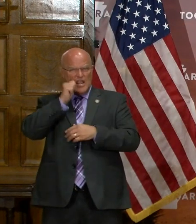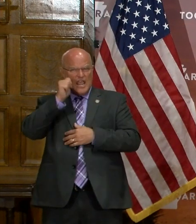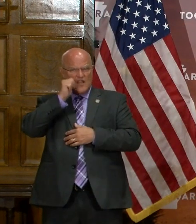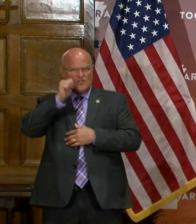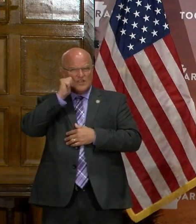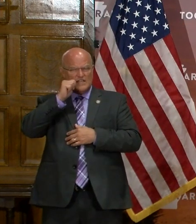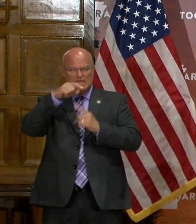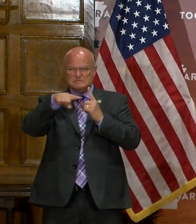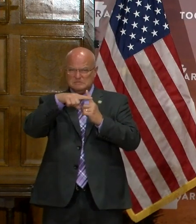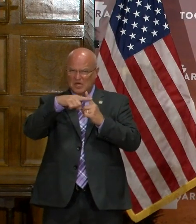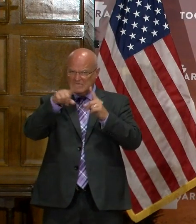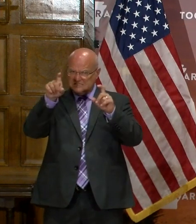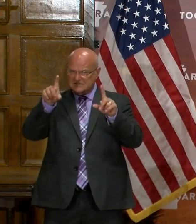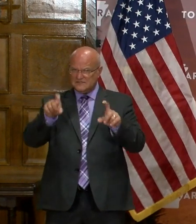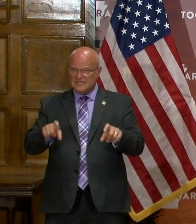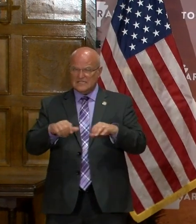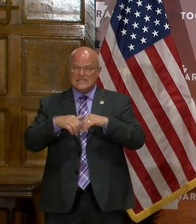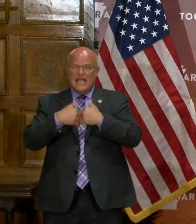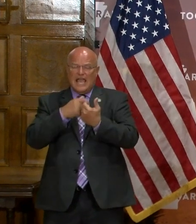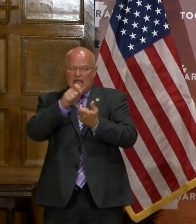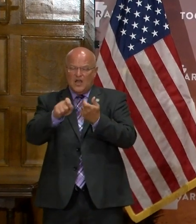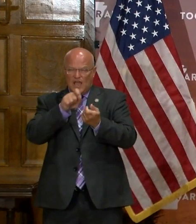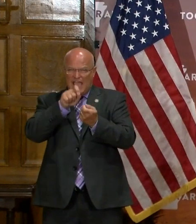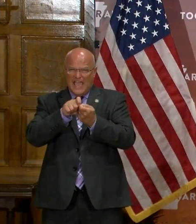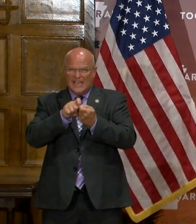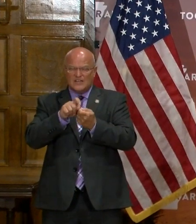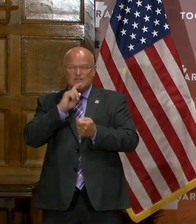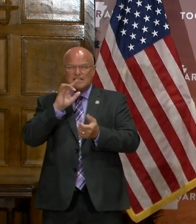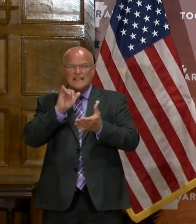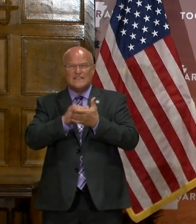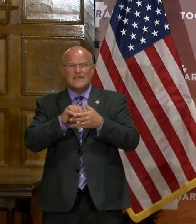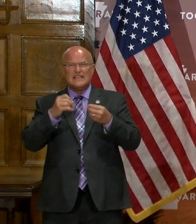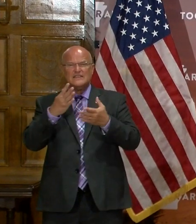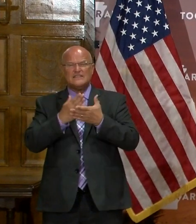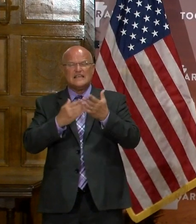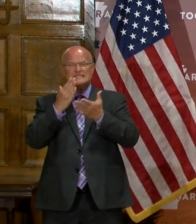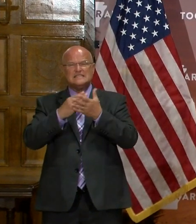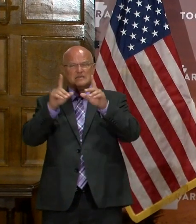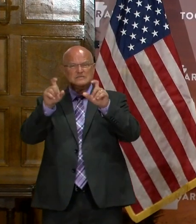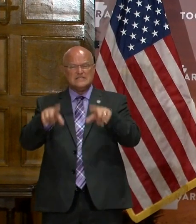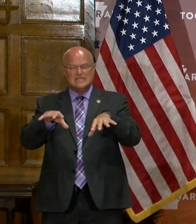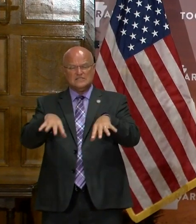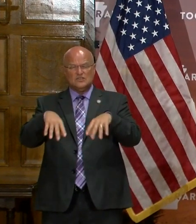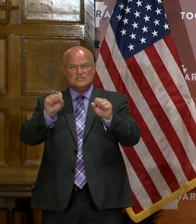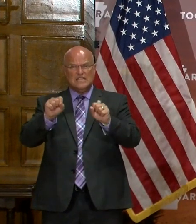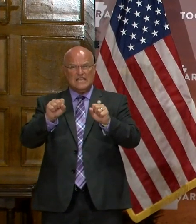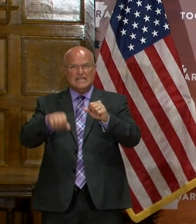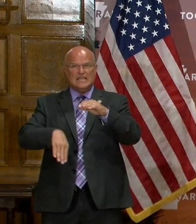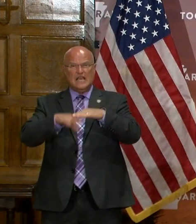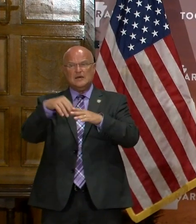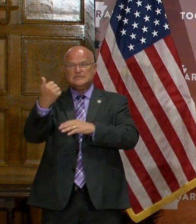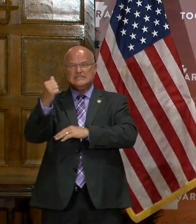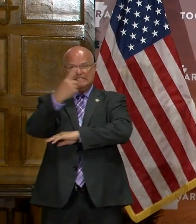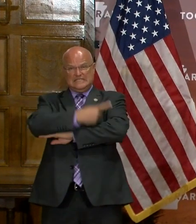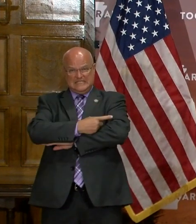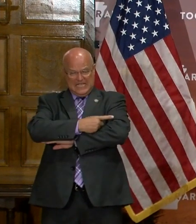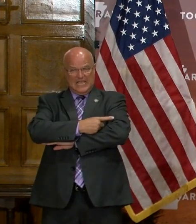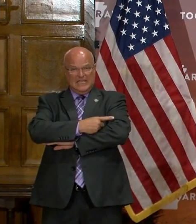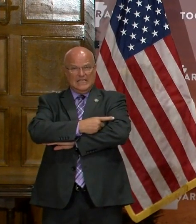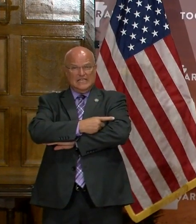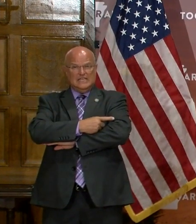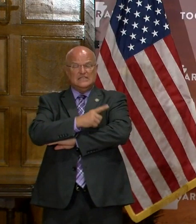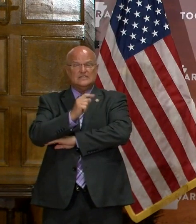day of the positive tests, how accurate is that, given that some tests are taking up to 10 days